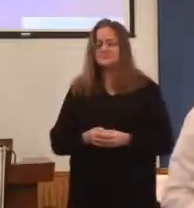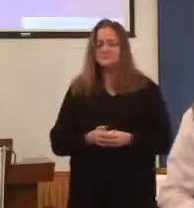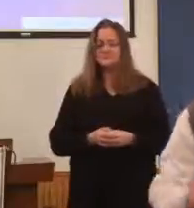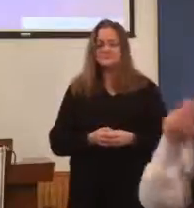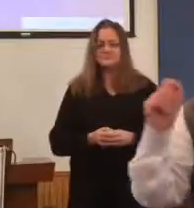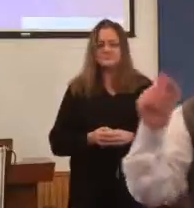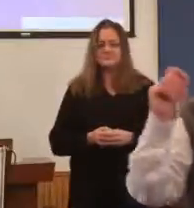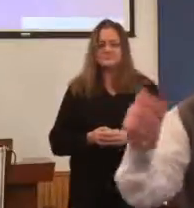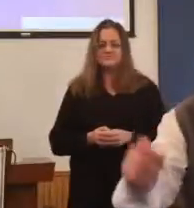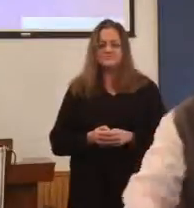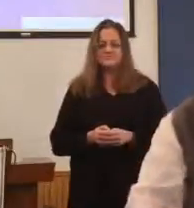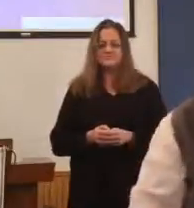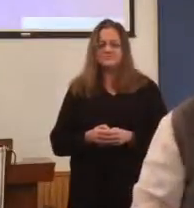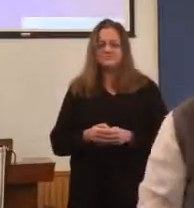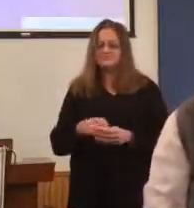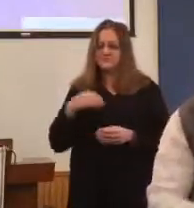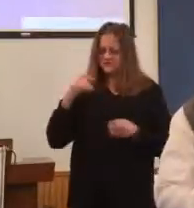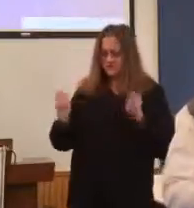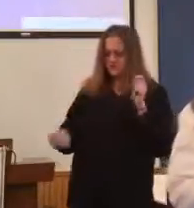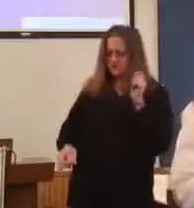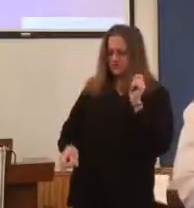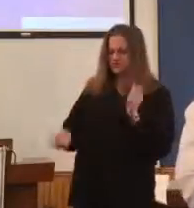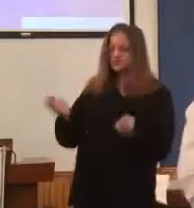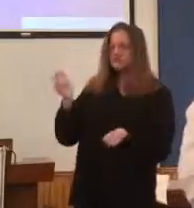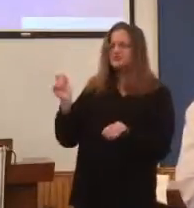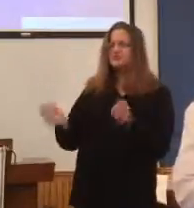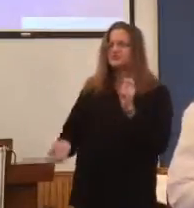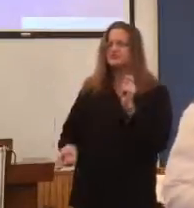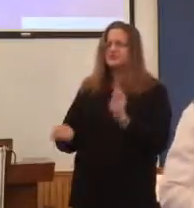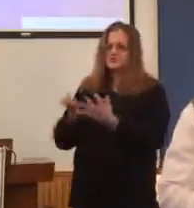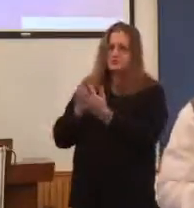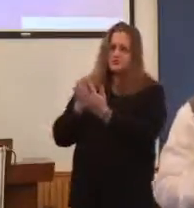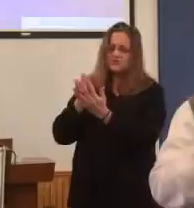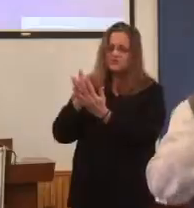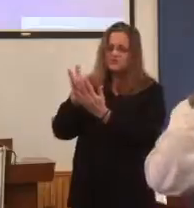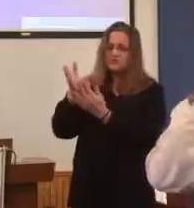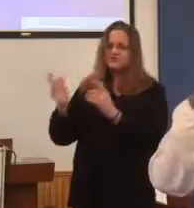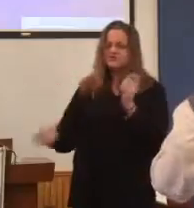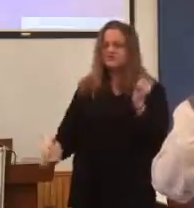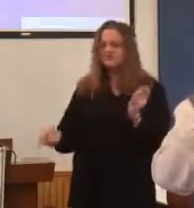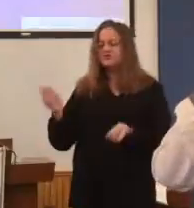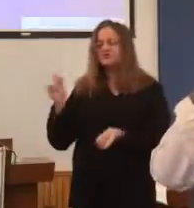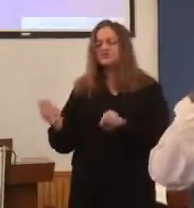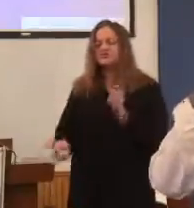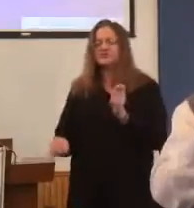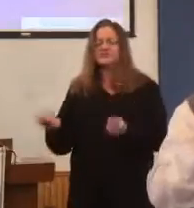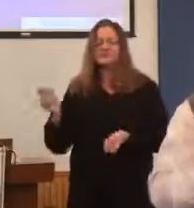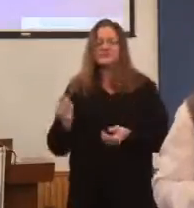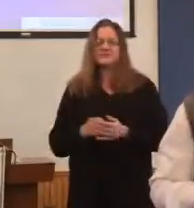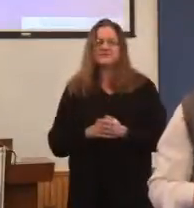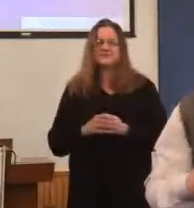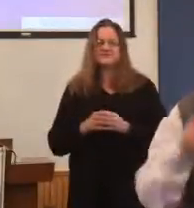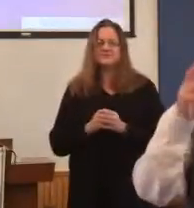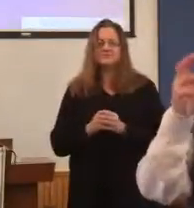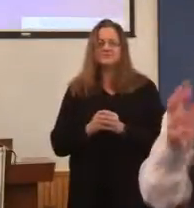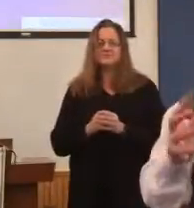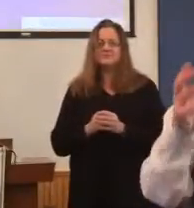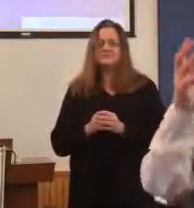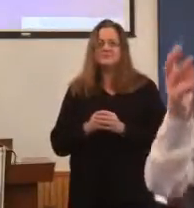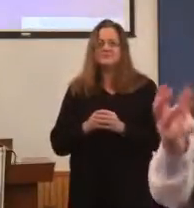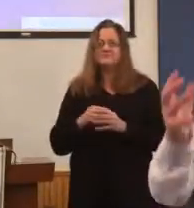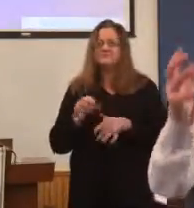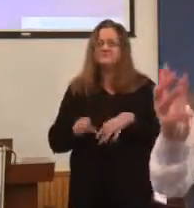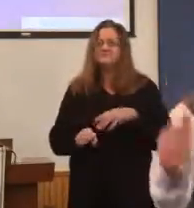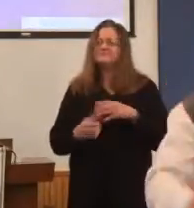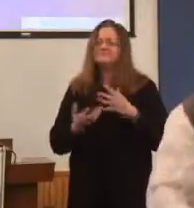You know? We make changes. We make changes. We take time to